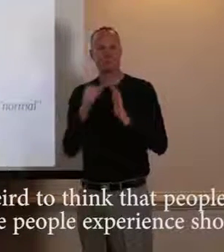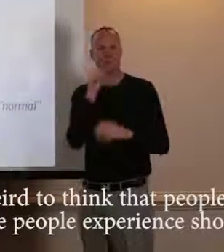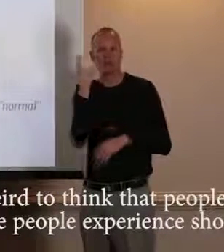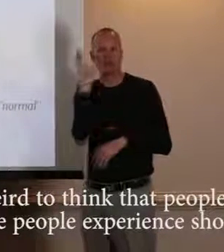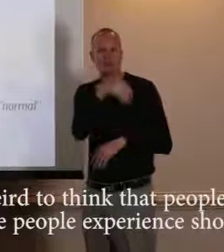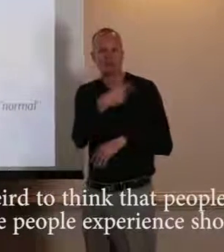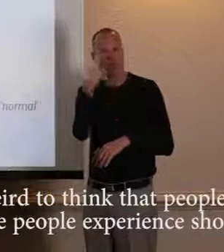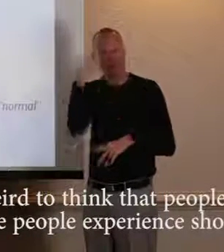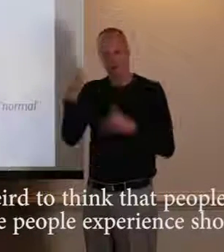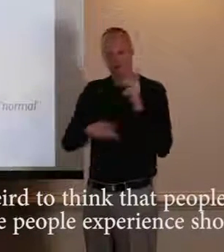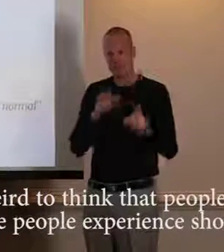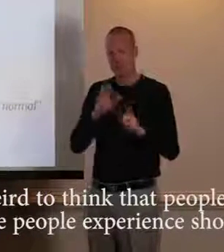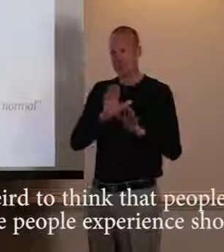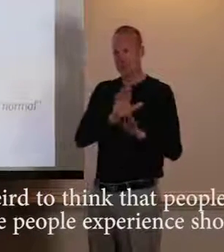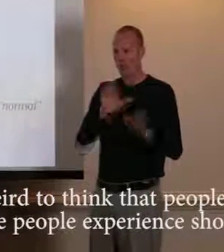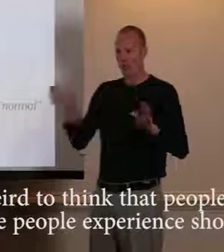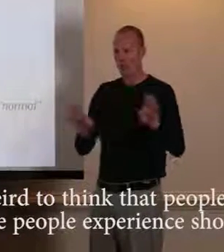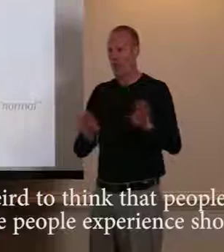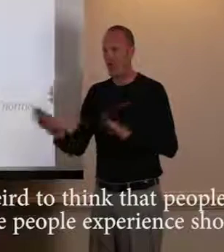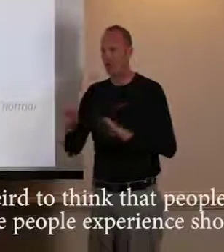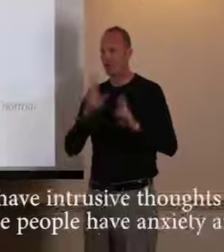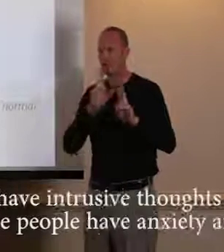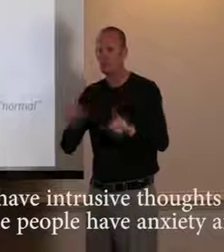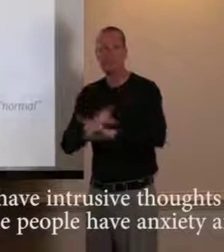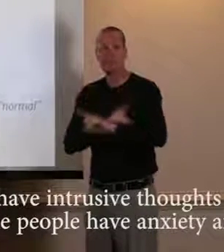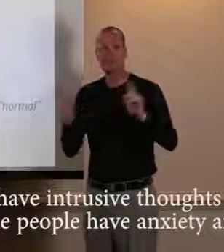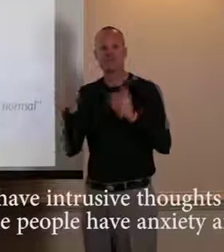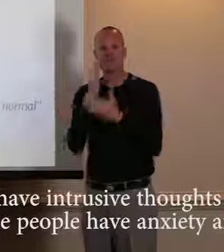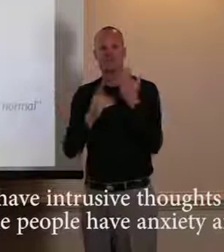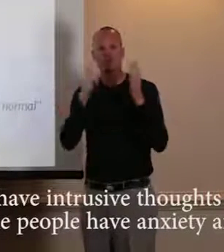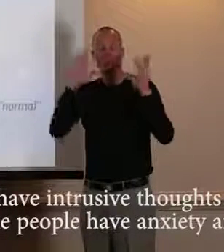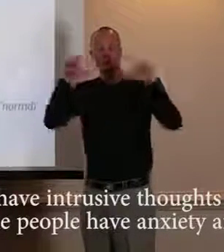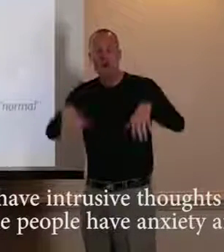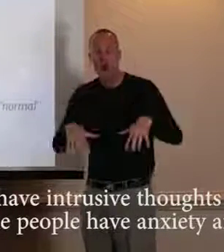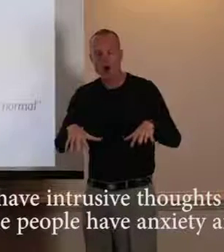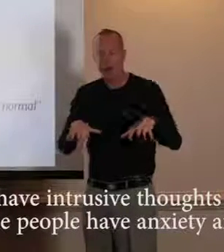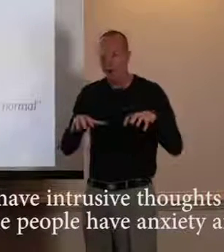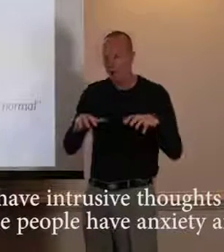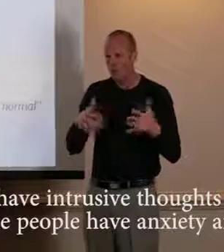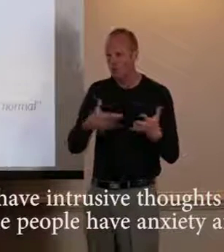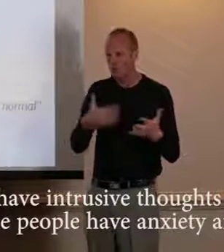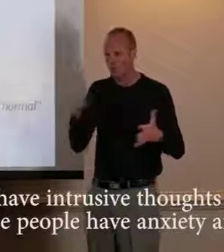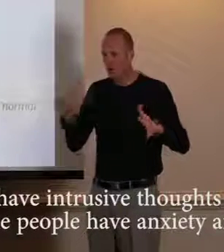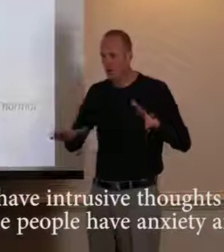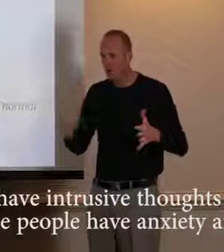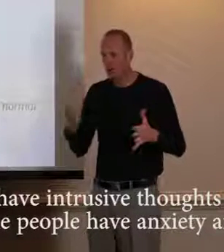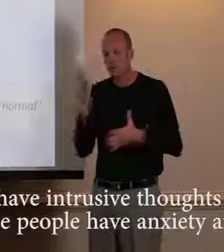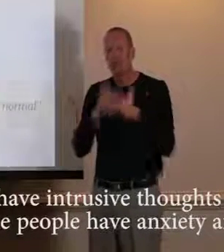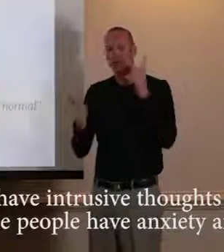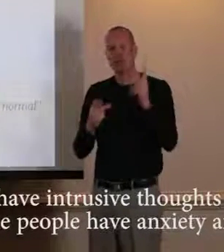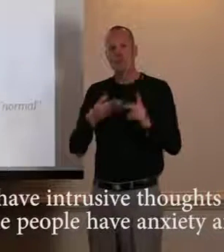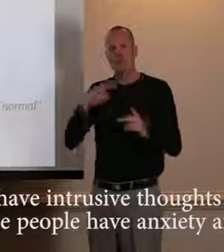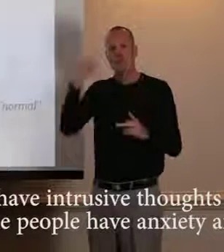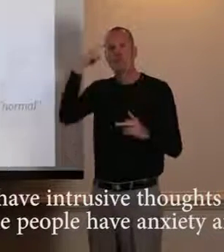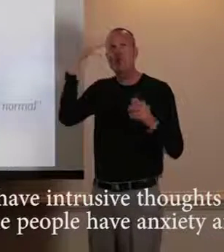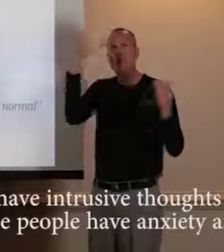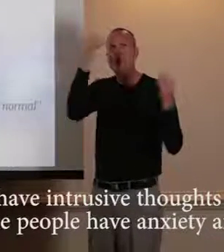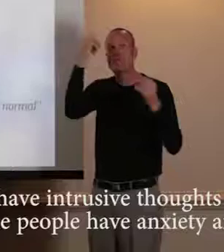differently. So some people experience shock and numbness. Some people have intrusive thoughts or flashbacks to the